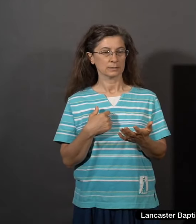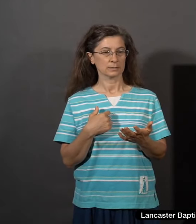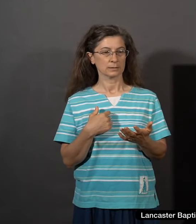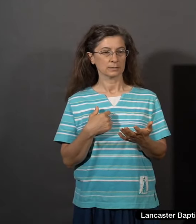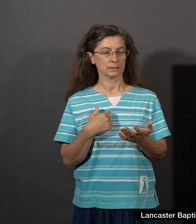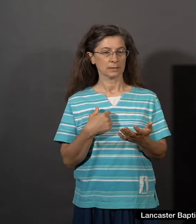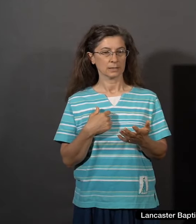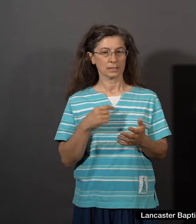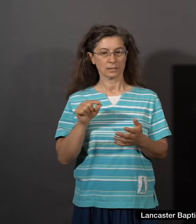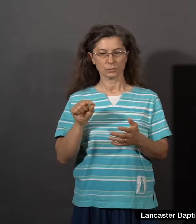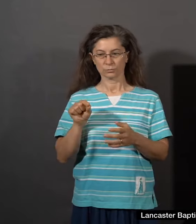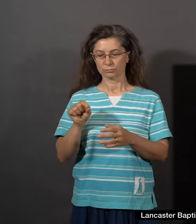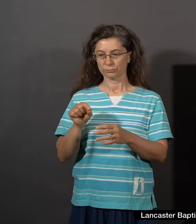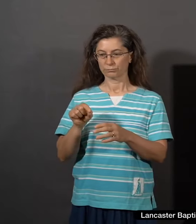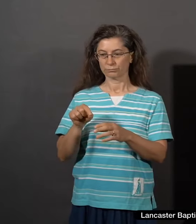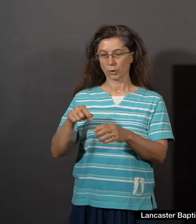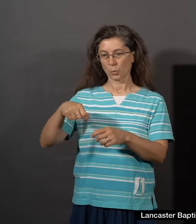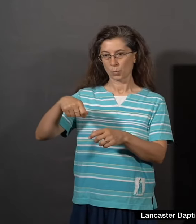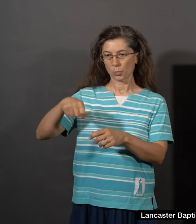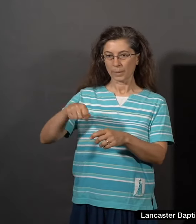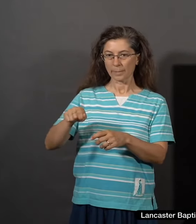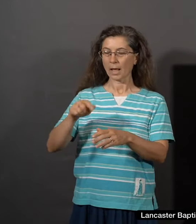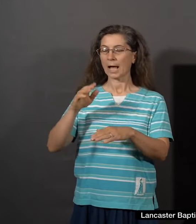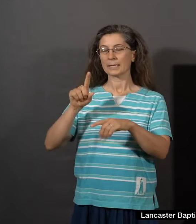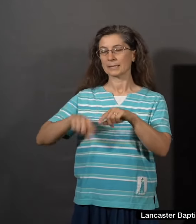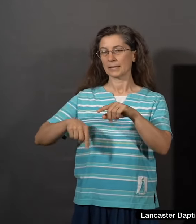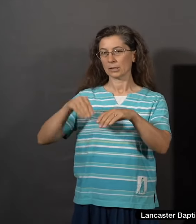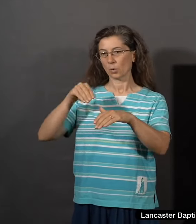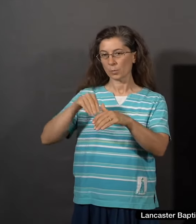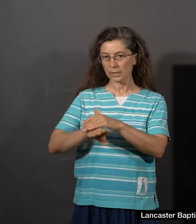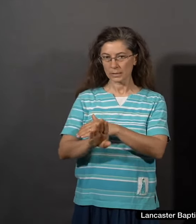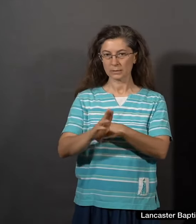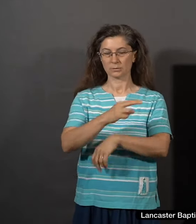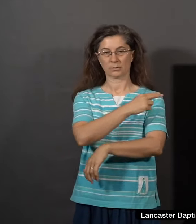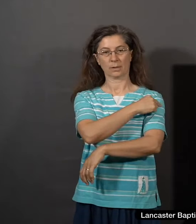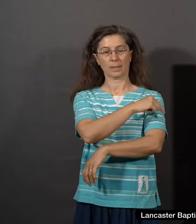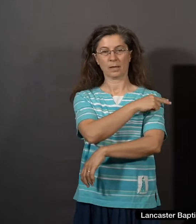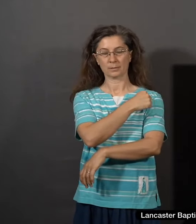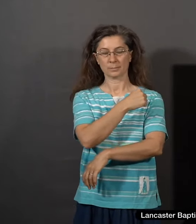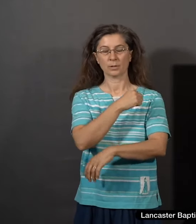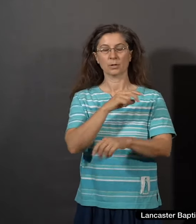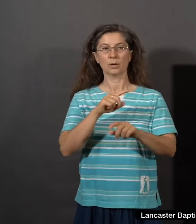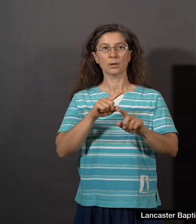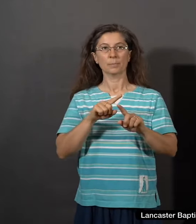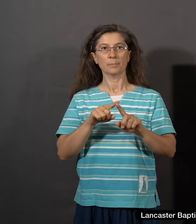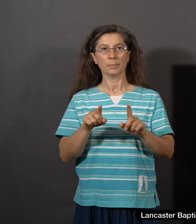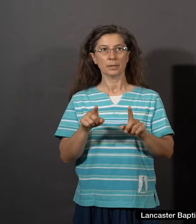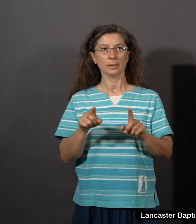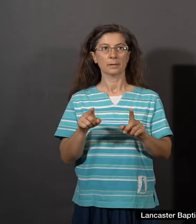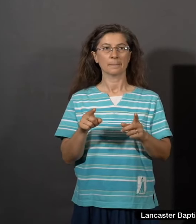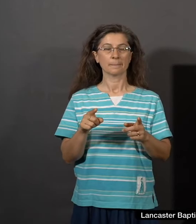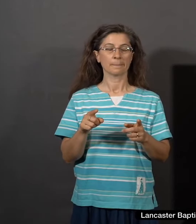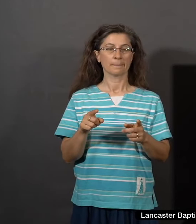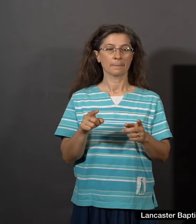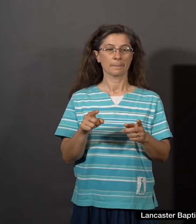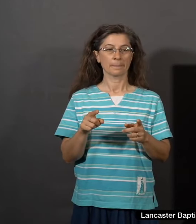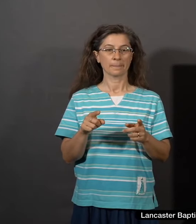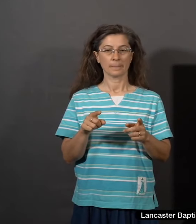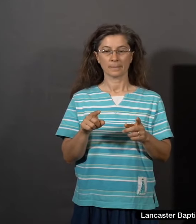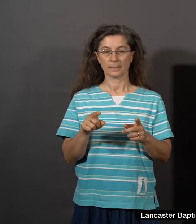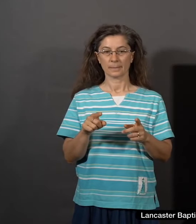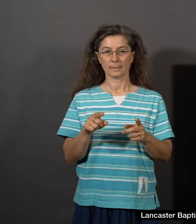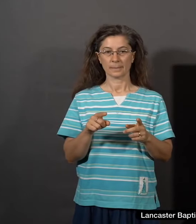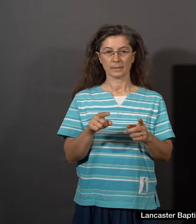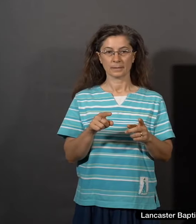and you ring the bell and uh i cannot go into the hospital where she's at but um they uh bring